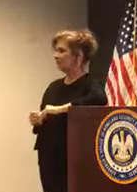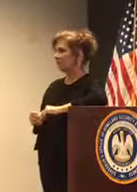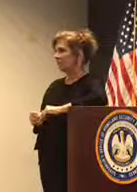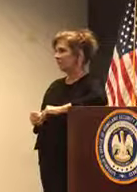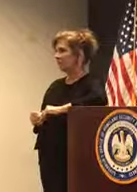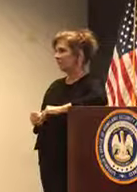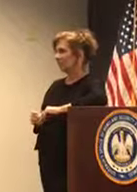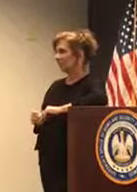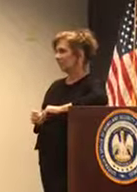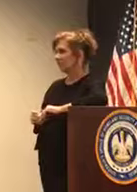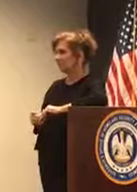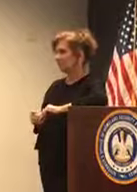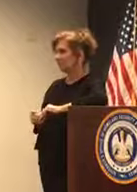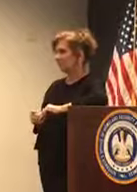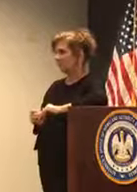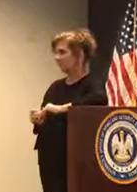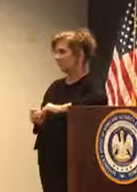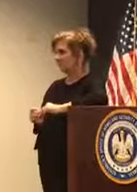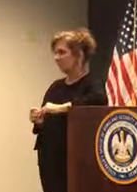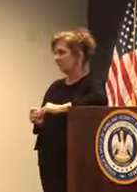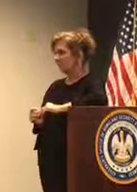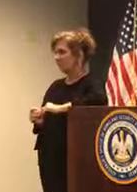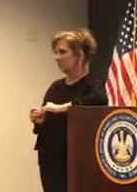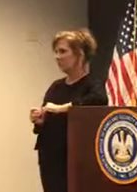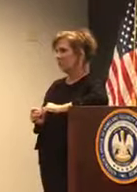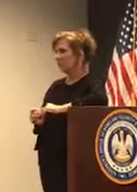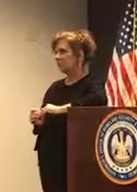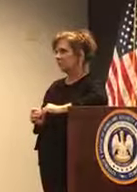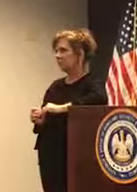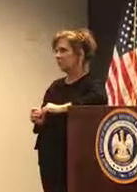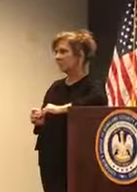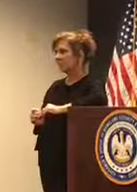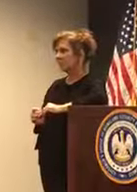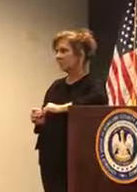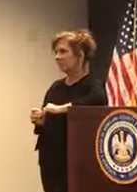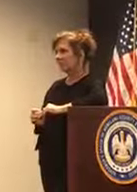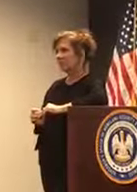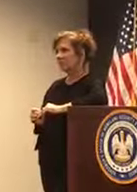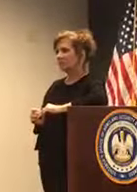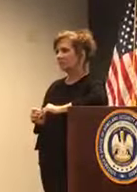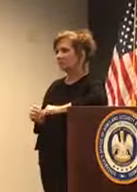Bill Moore, the head of risk management.